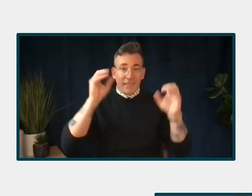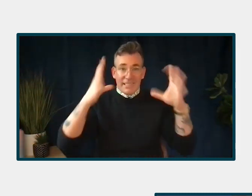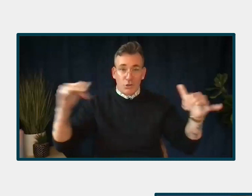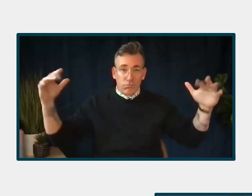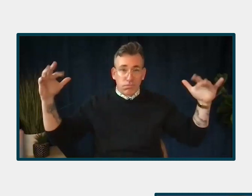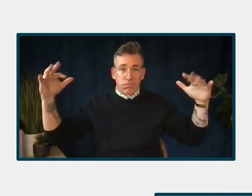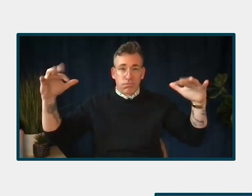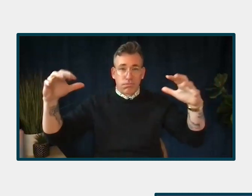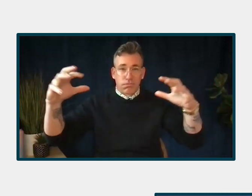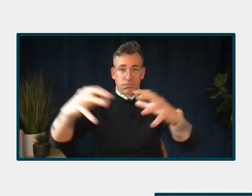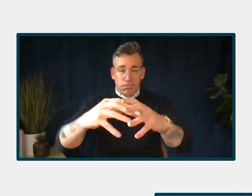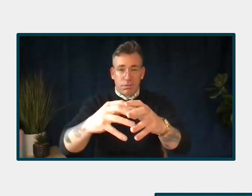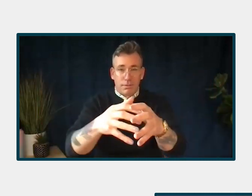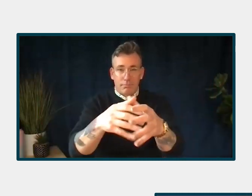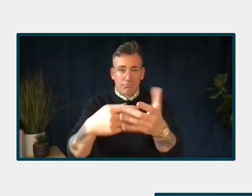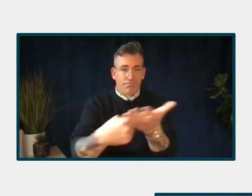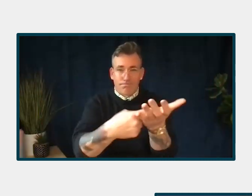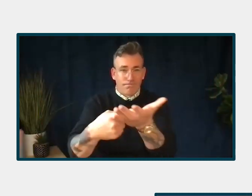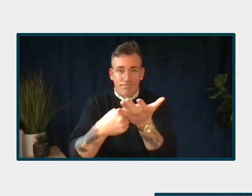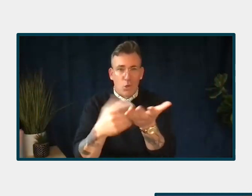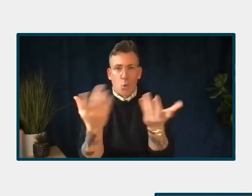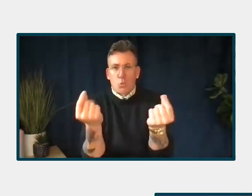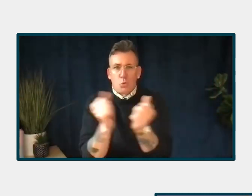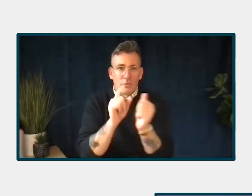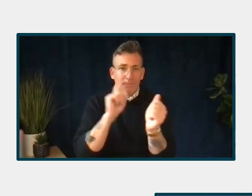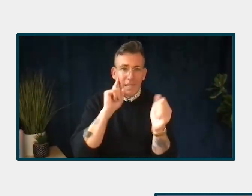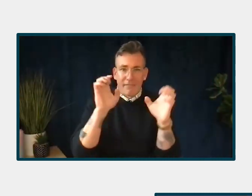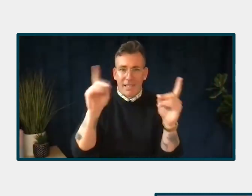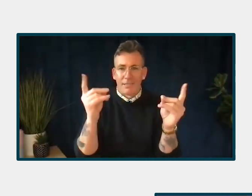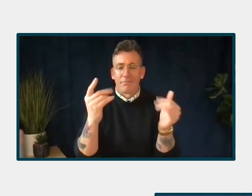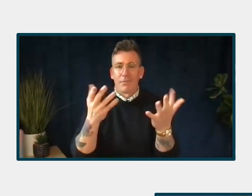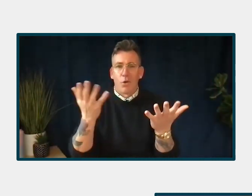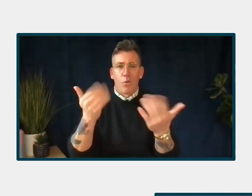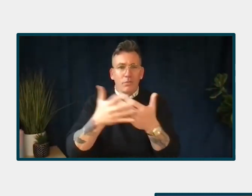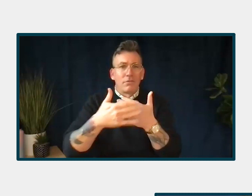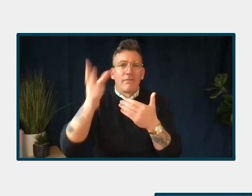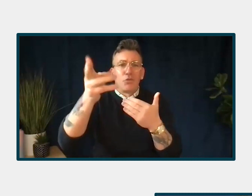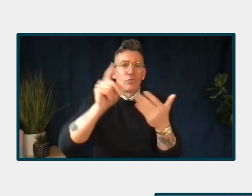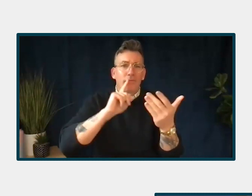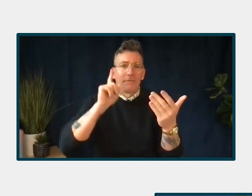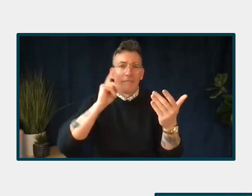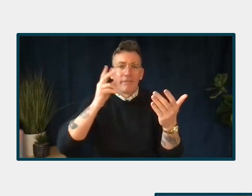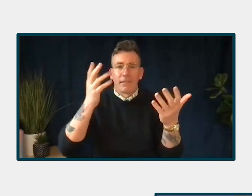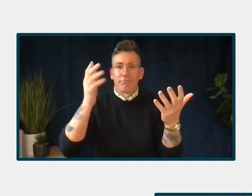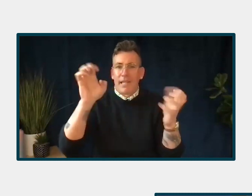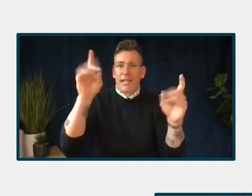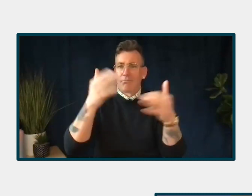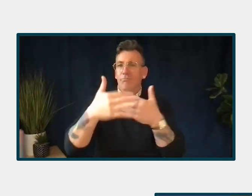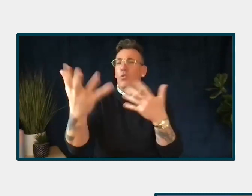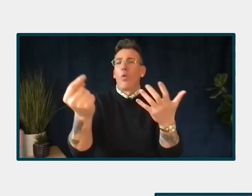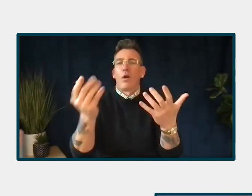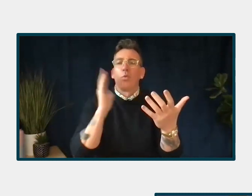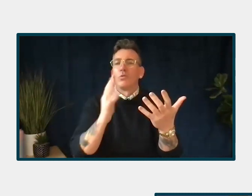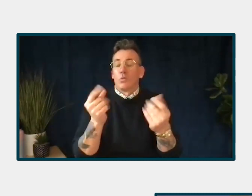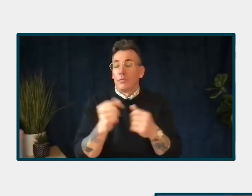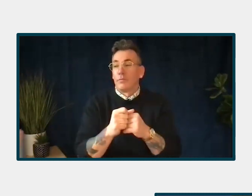there was an international Congress of deaf folks that met and discussed, what do we need to do with deaf ed? What is the